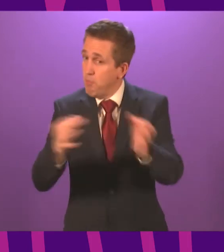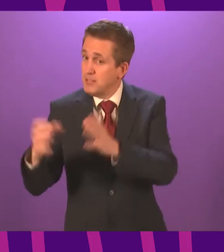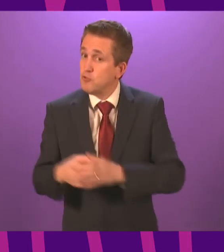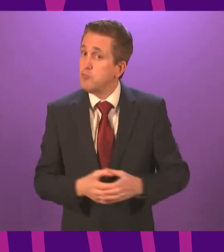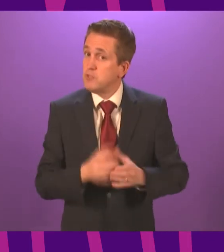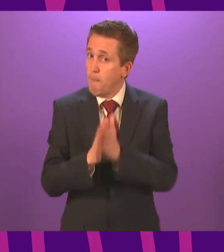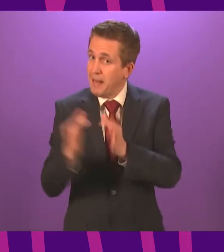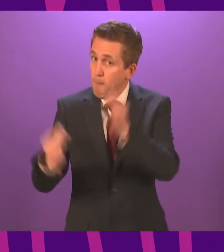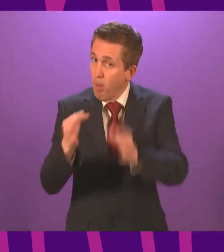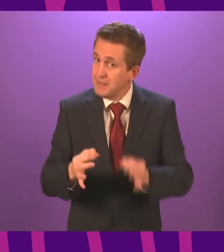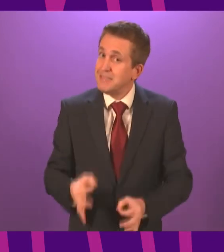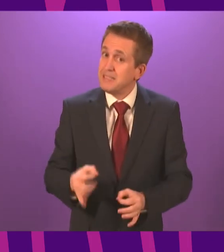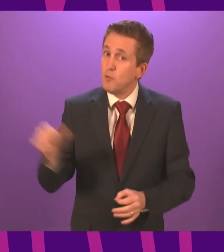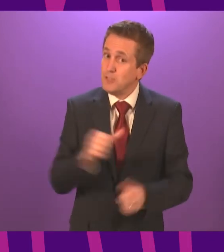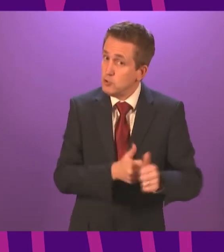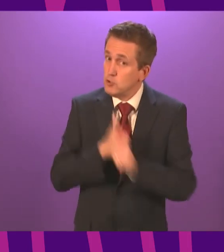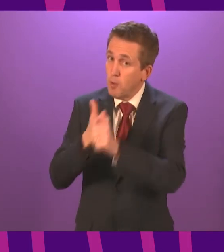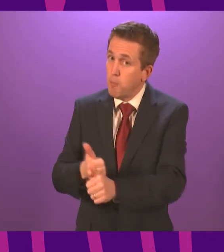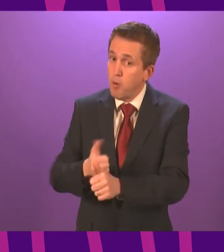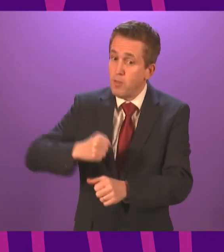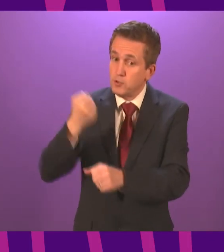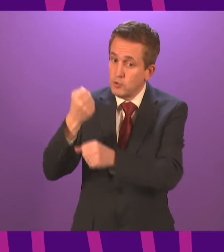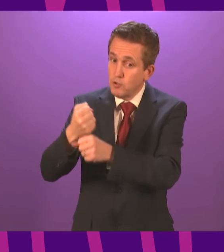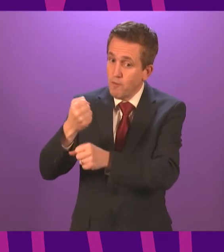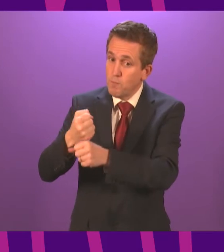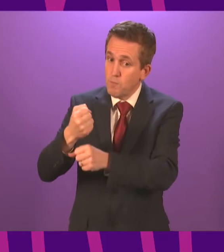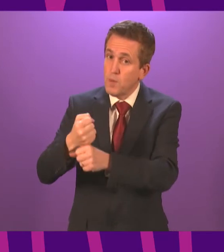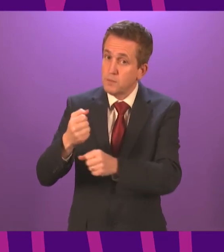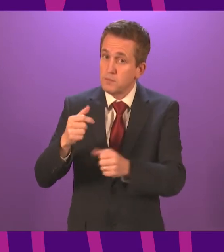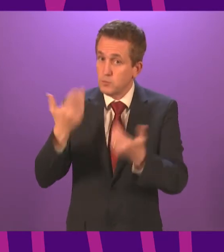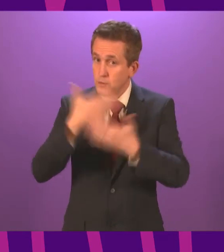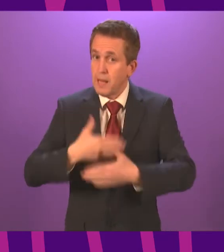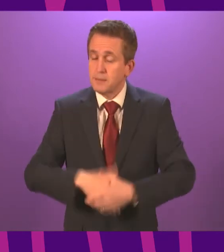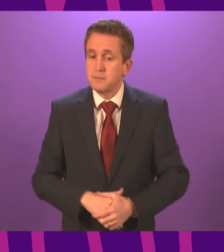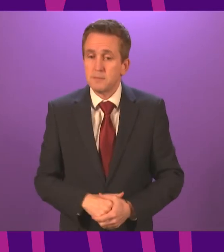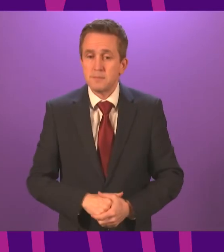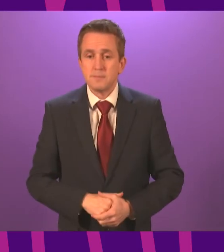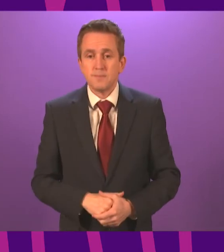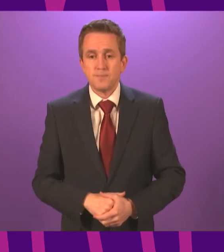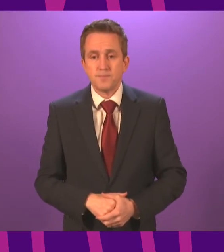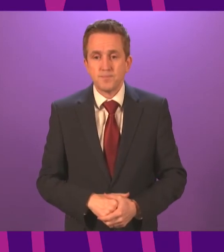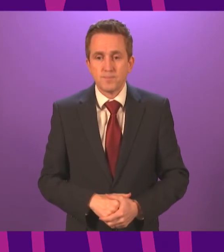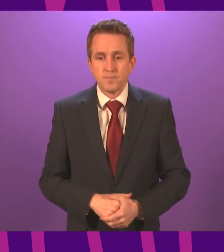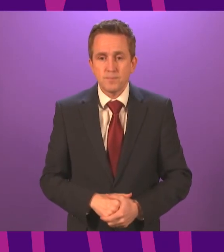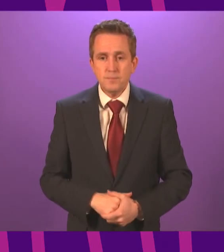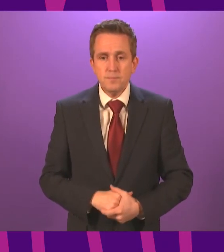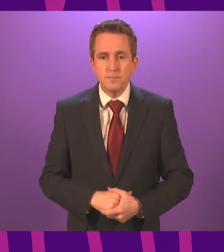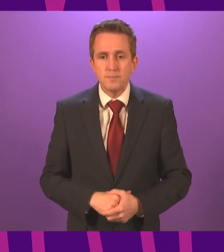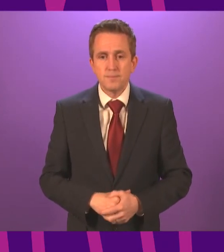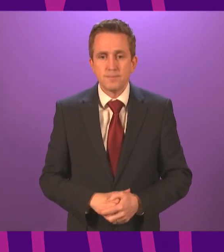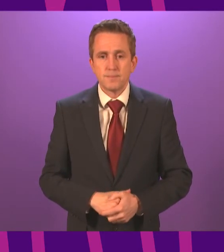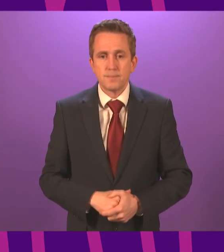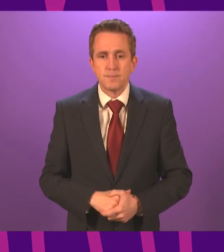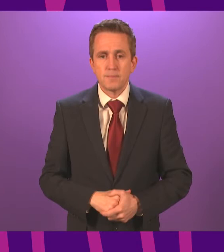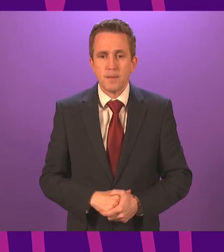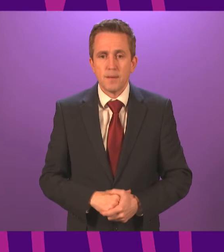and I urge people to support the government motion tonight. Thank you. And I call Annie Wells, to be followed by Mike Rumbles.